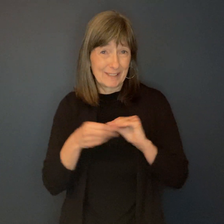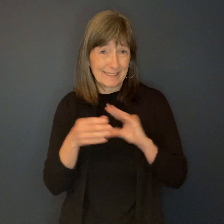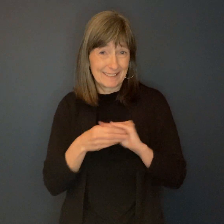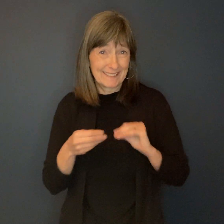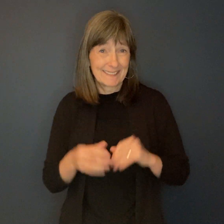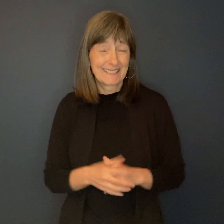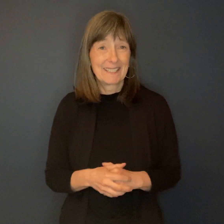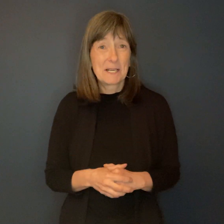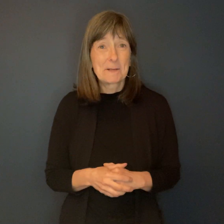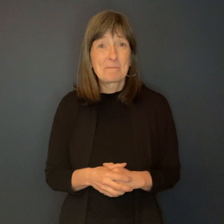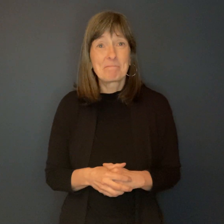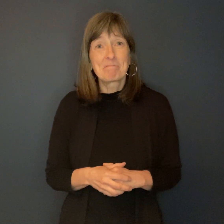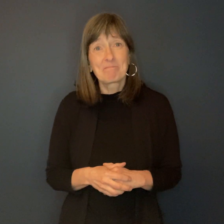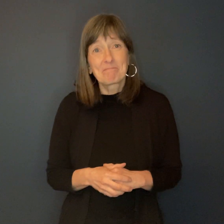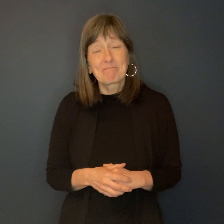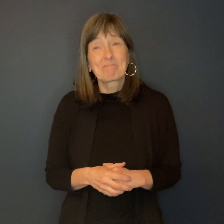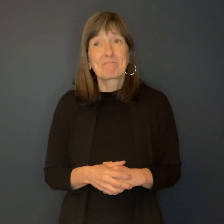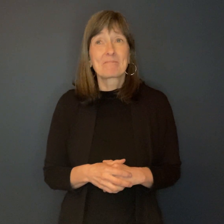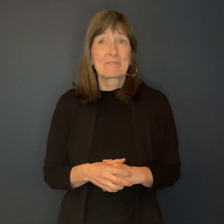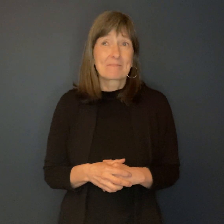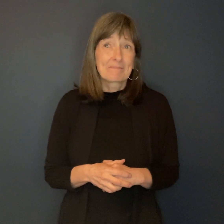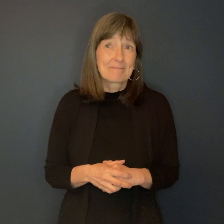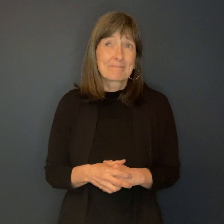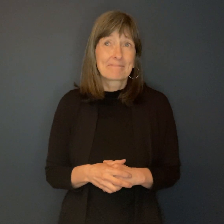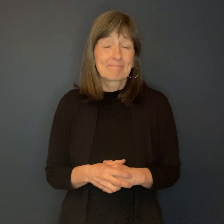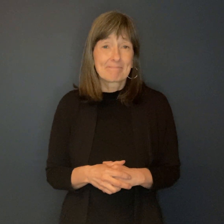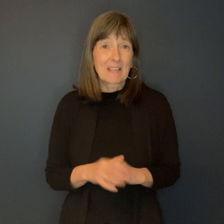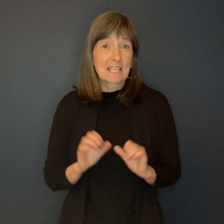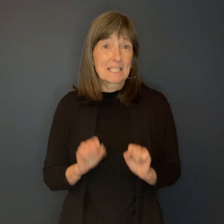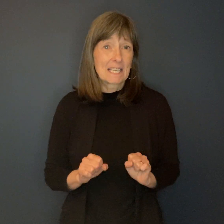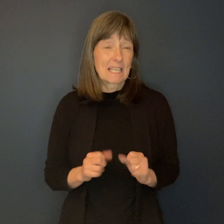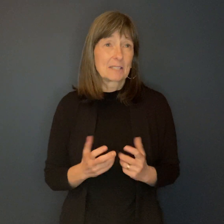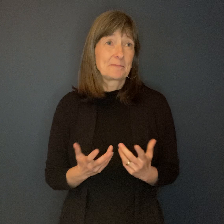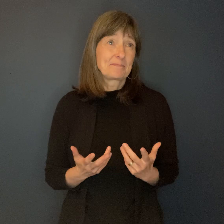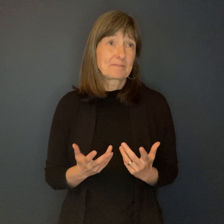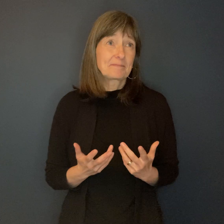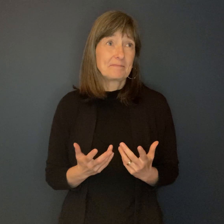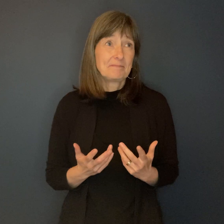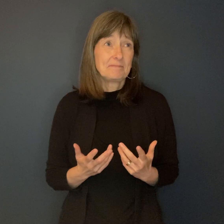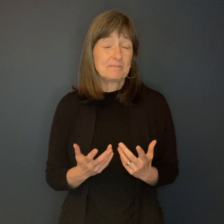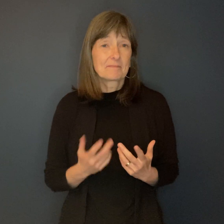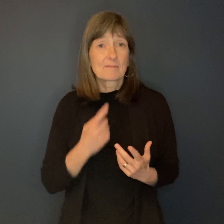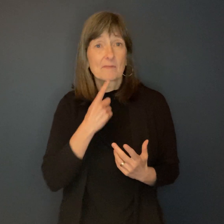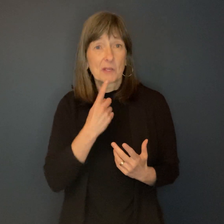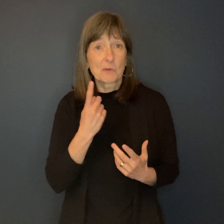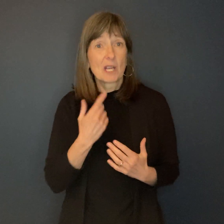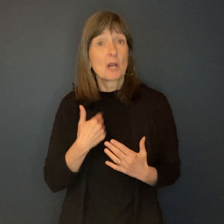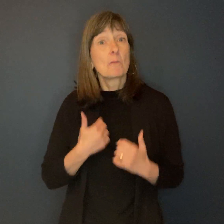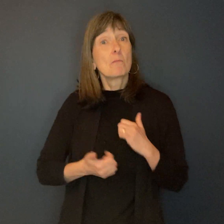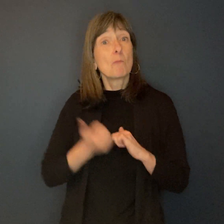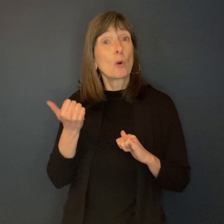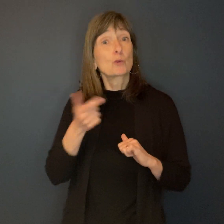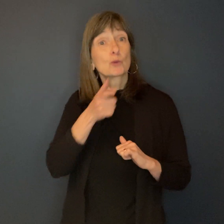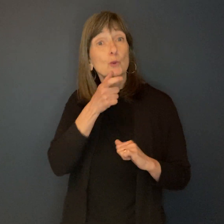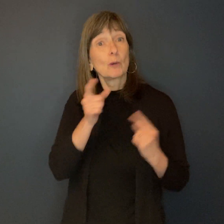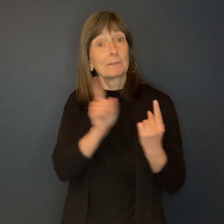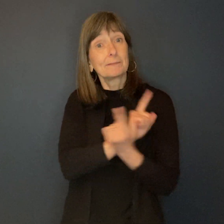say is that I have a profound respect for most of the people that I know the best